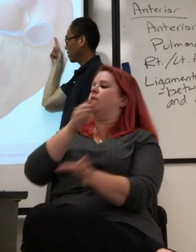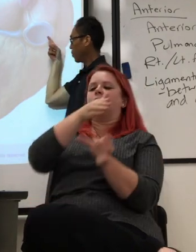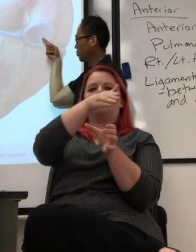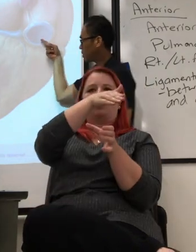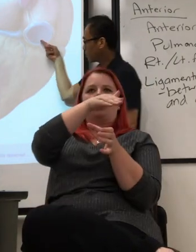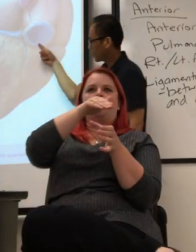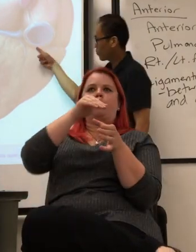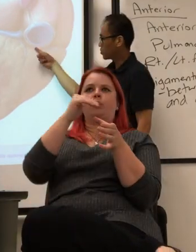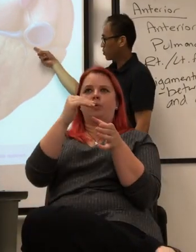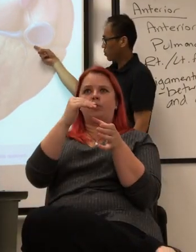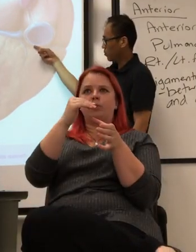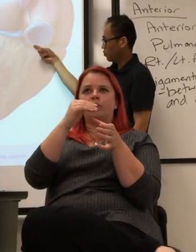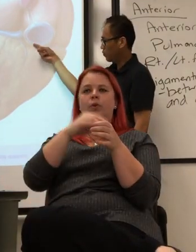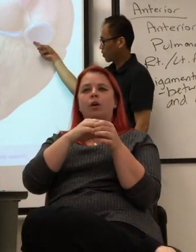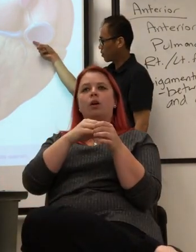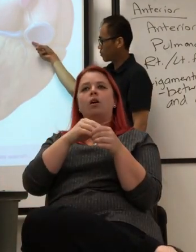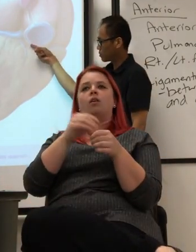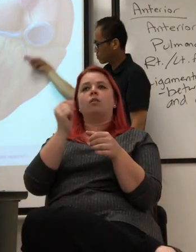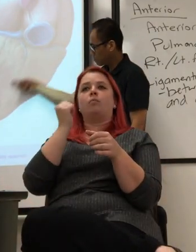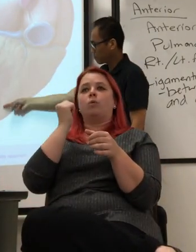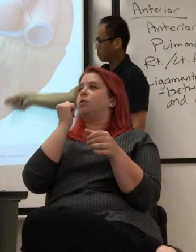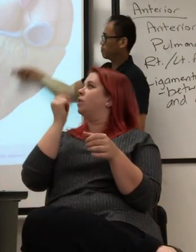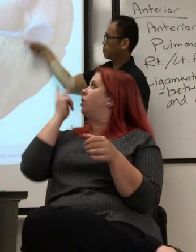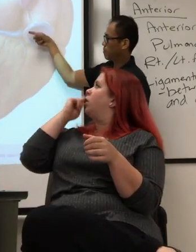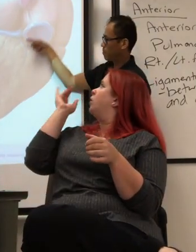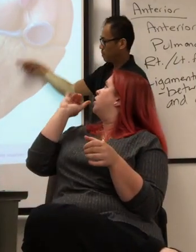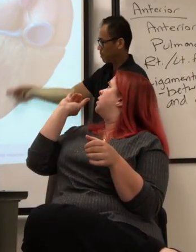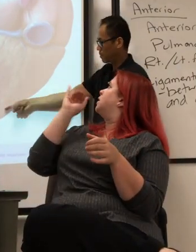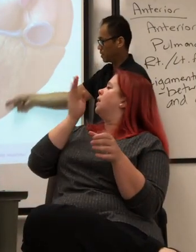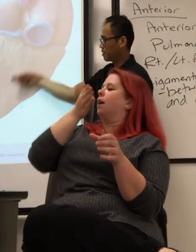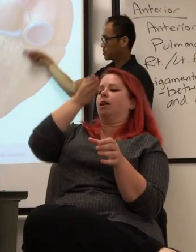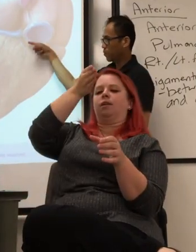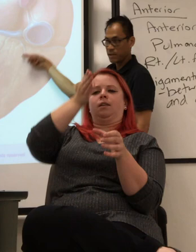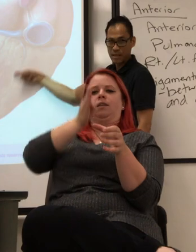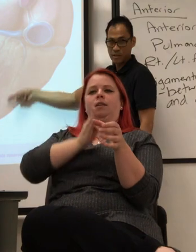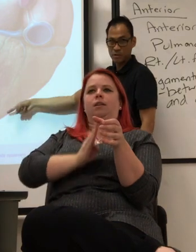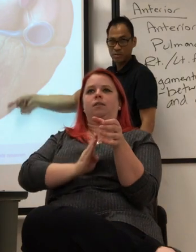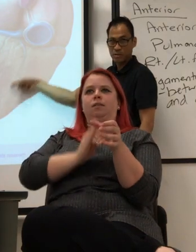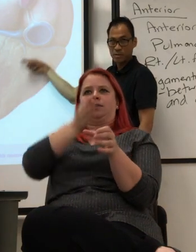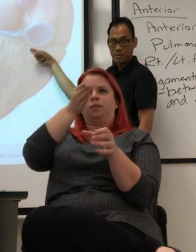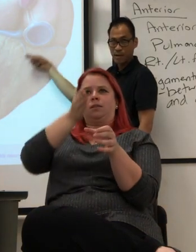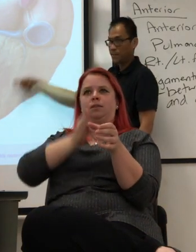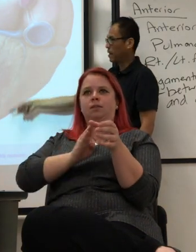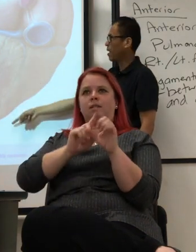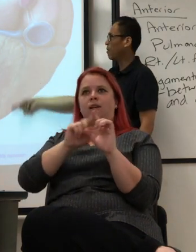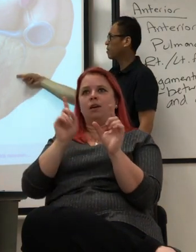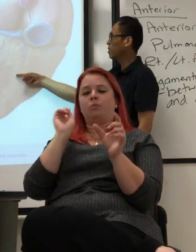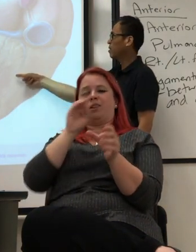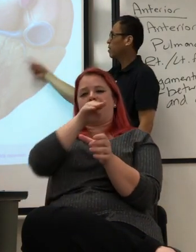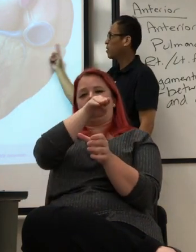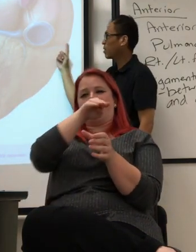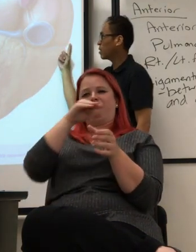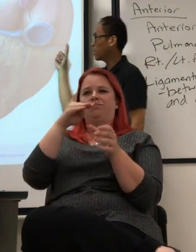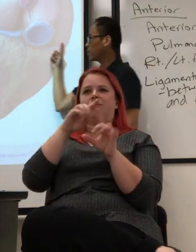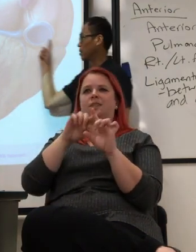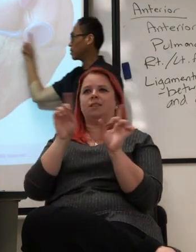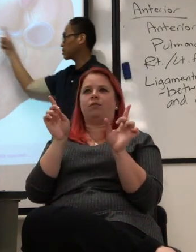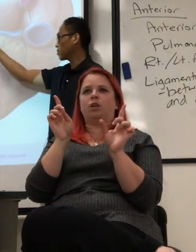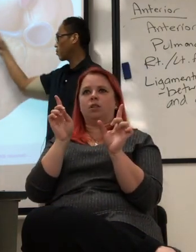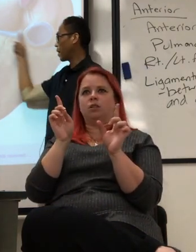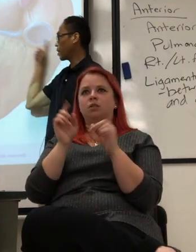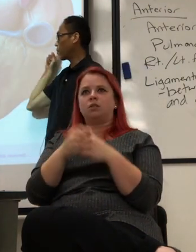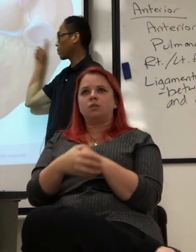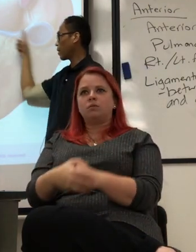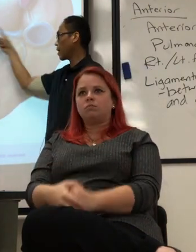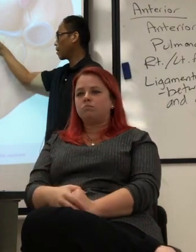Okay. The posterior interventricular groove goes in this orientation, up and down. In